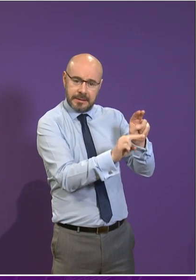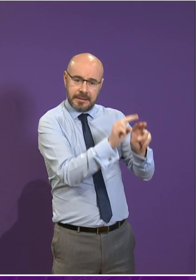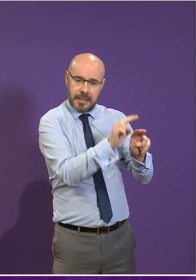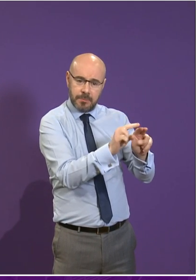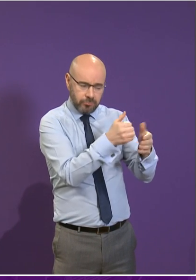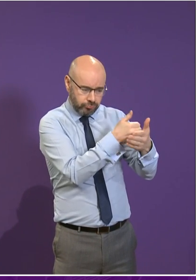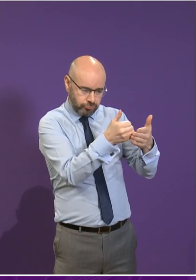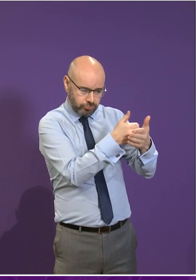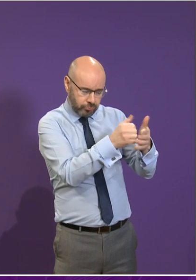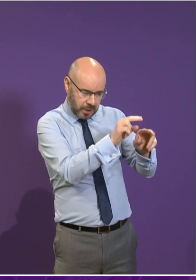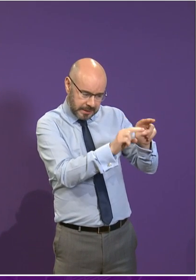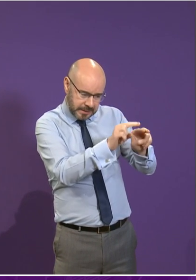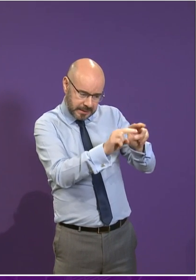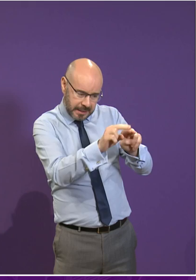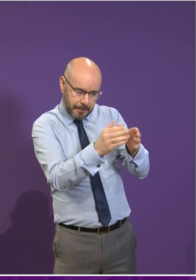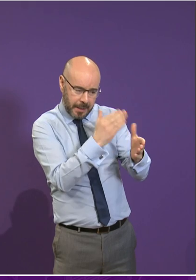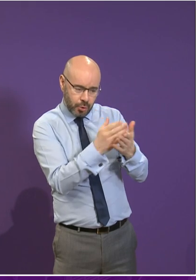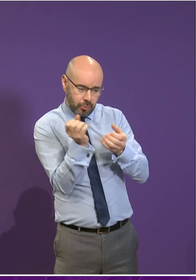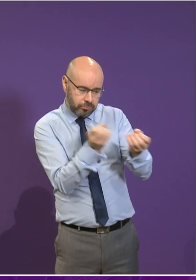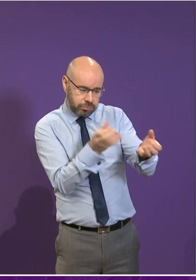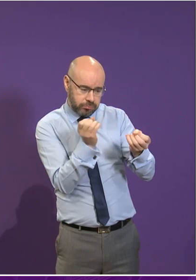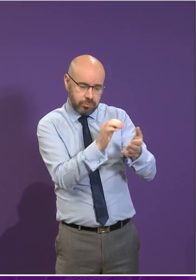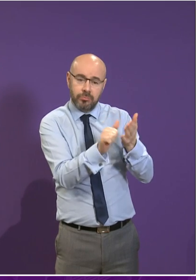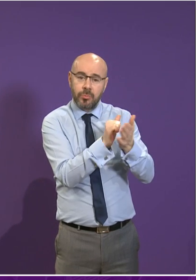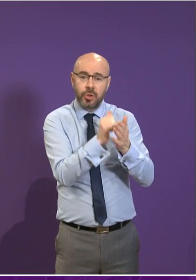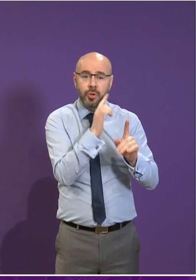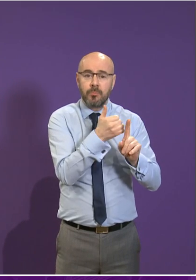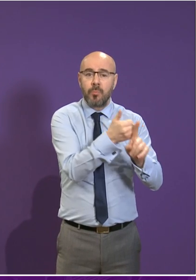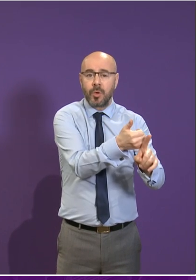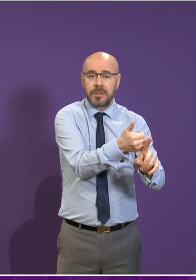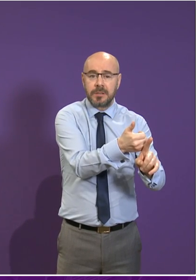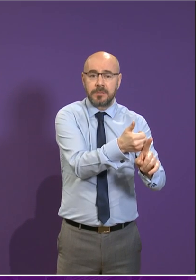to make sure that people are constantly getting the support that they need?